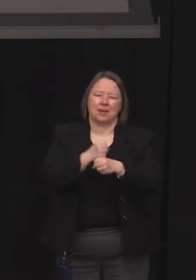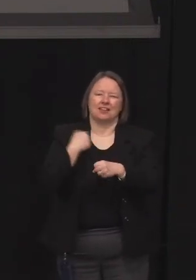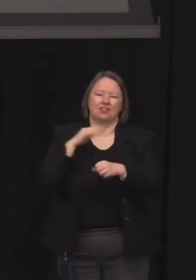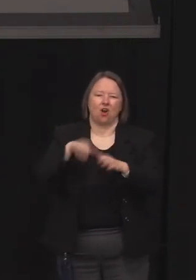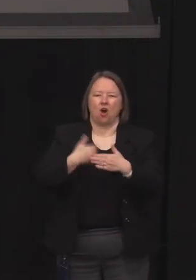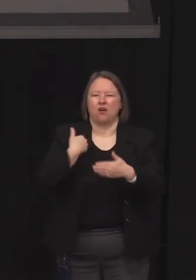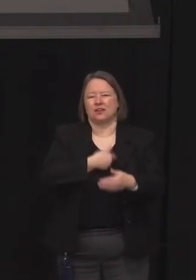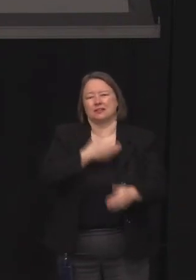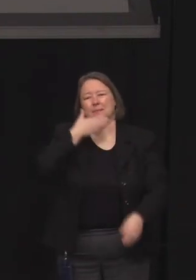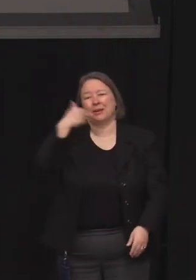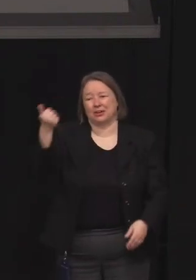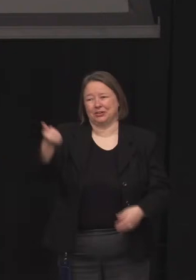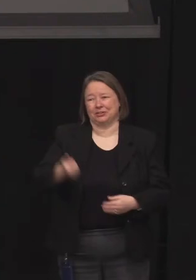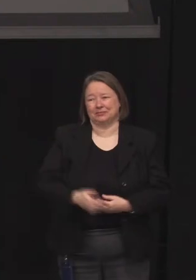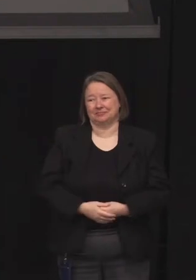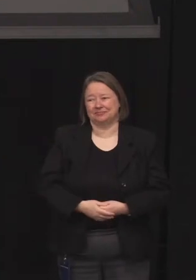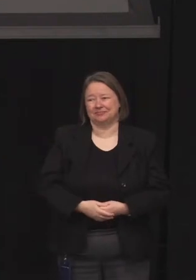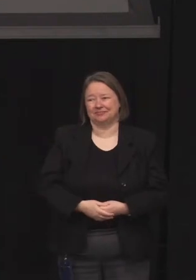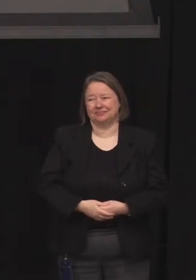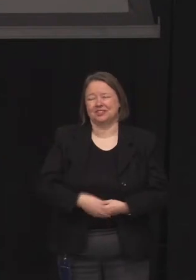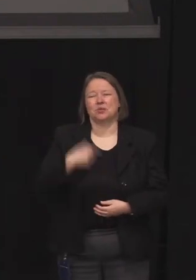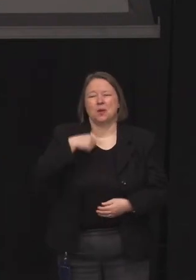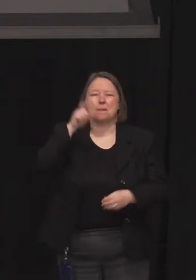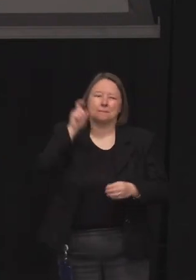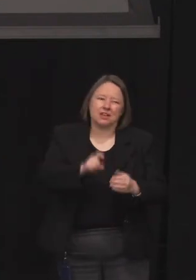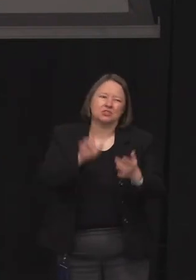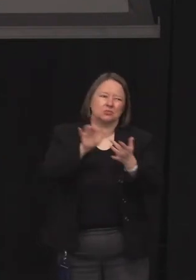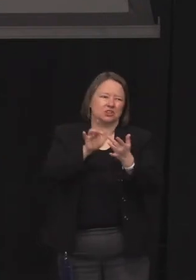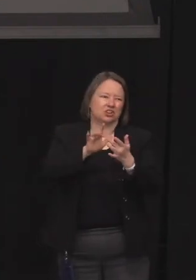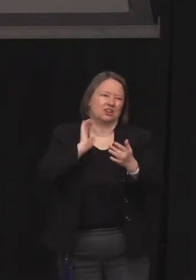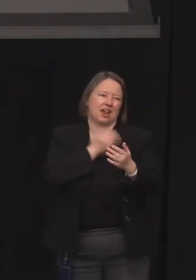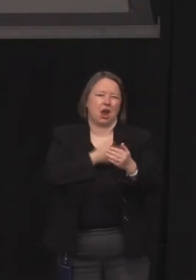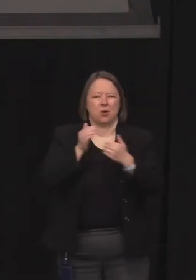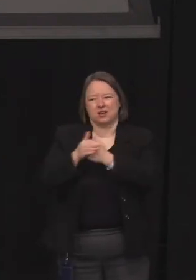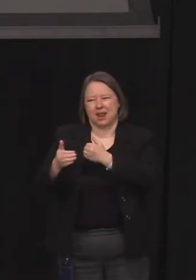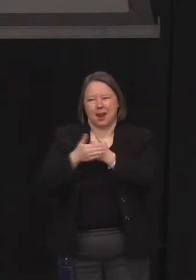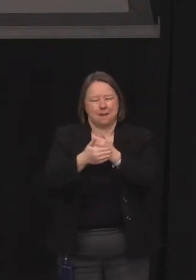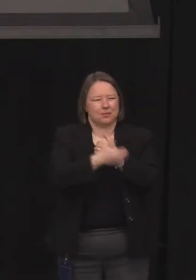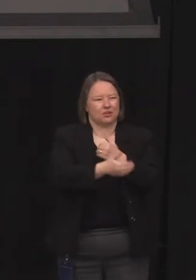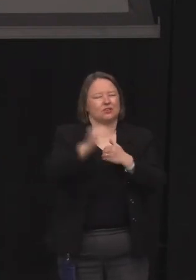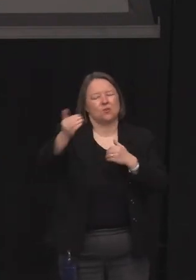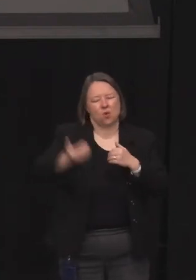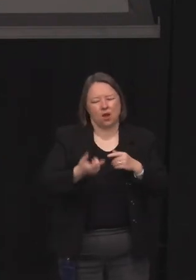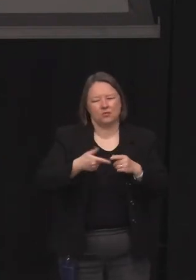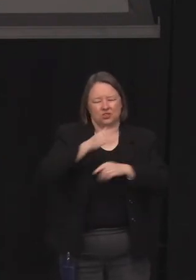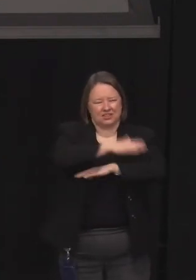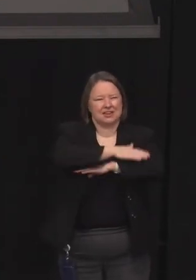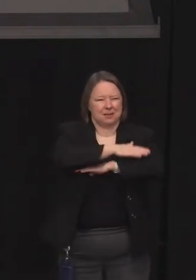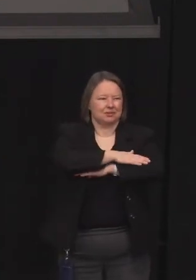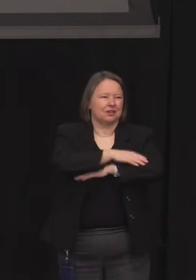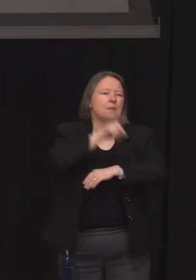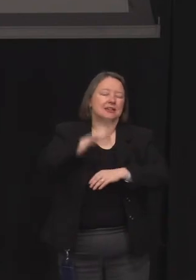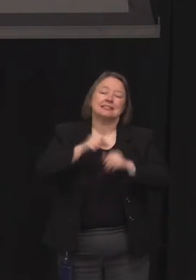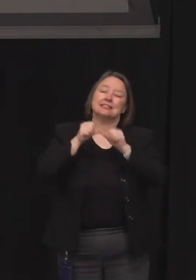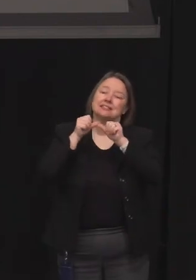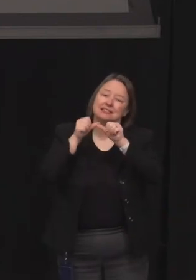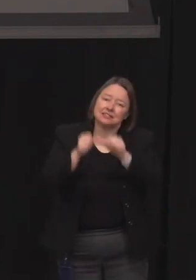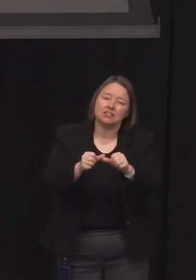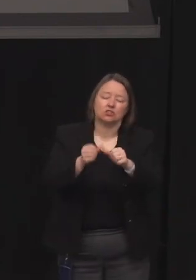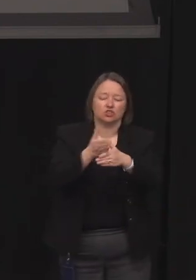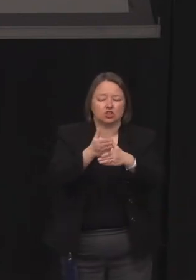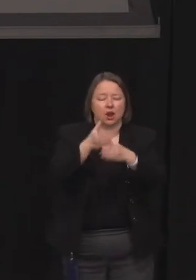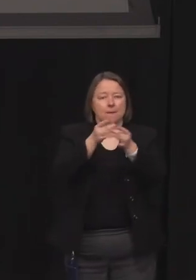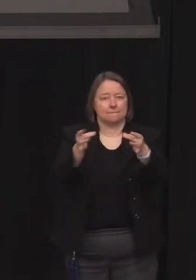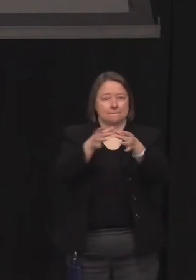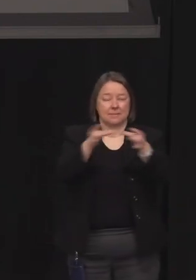better. So we must reach out to our neighbors and welcome them to the table. We must continue to send the